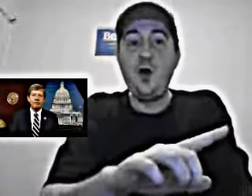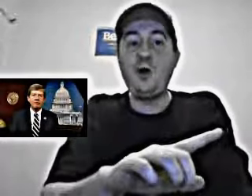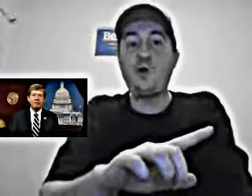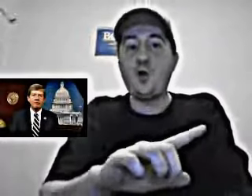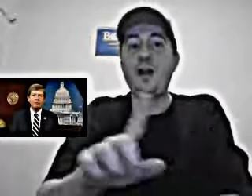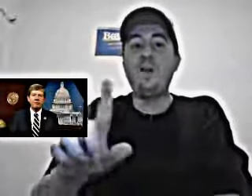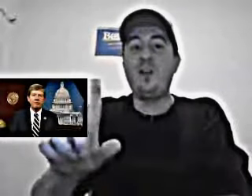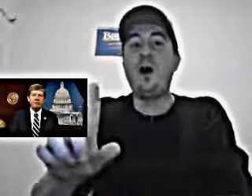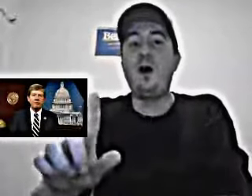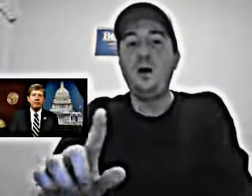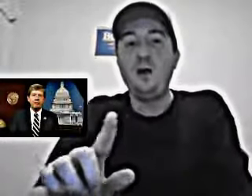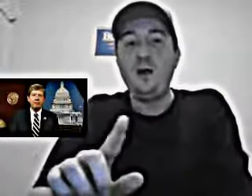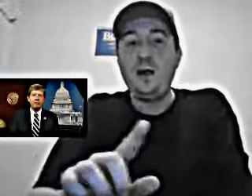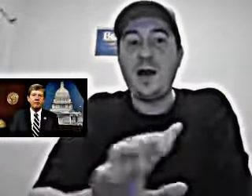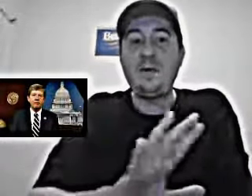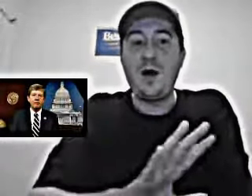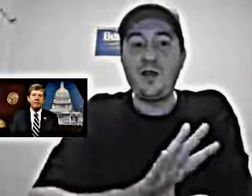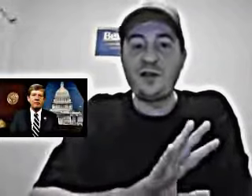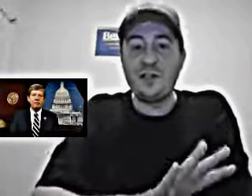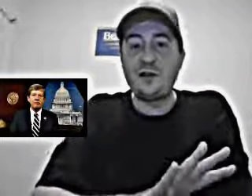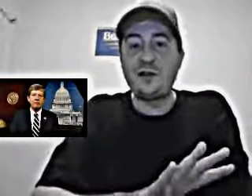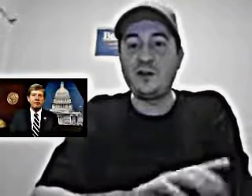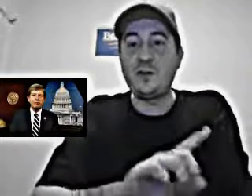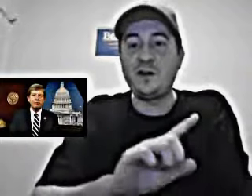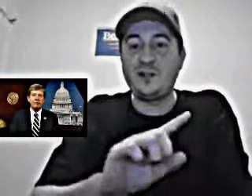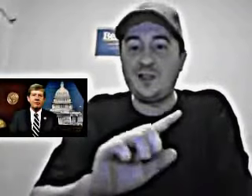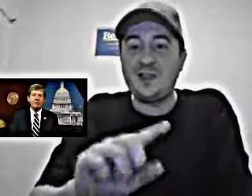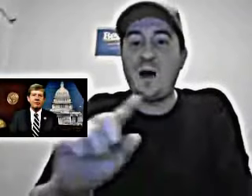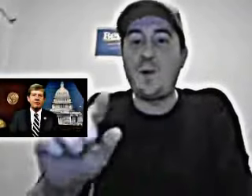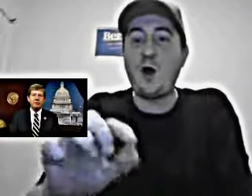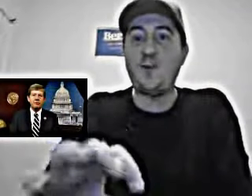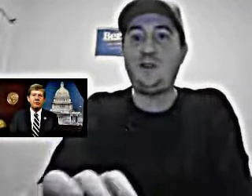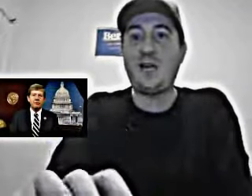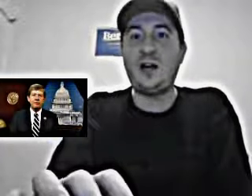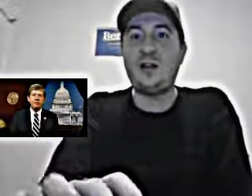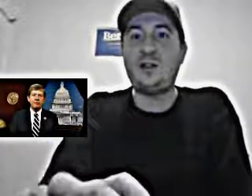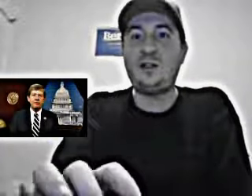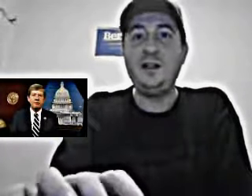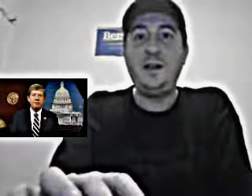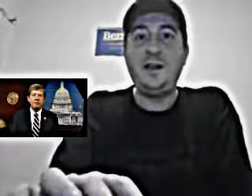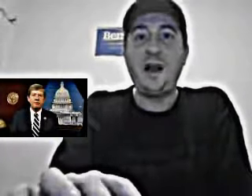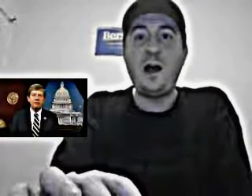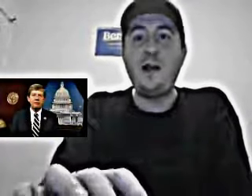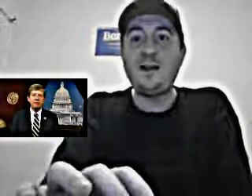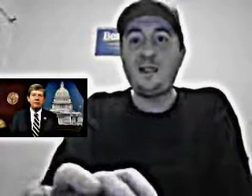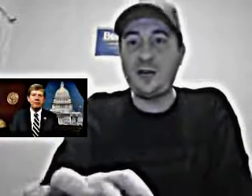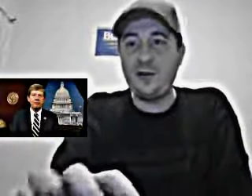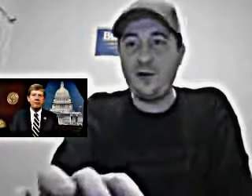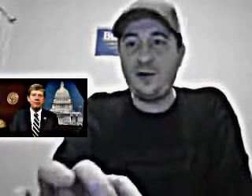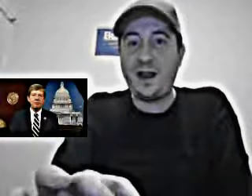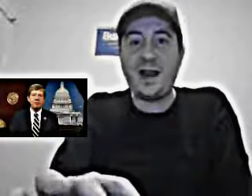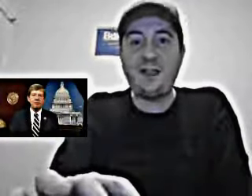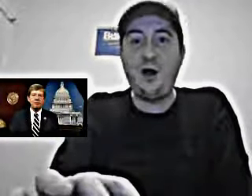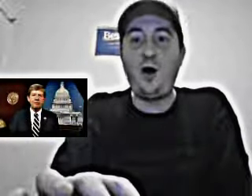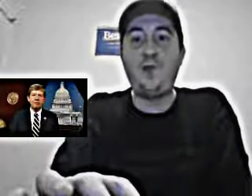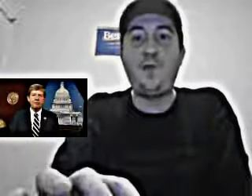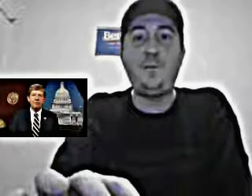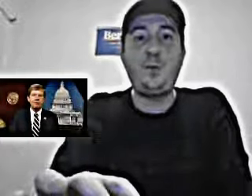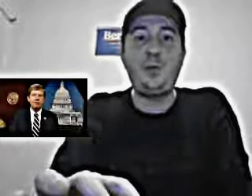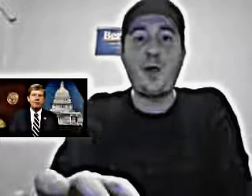only ran paul out of all the senators wants to stop arming terrorists now let's take a look at all the people you